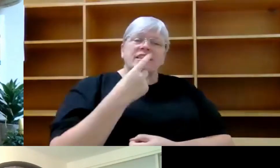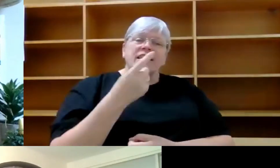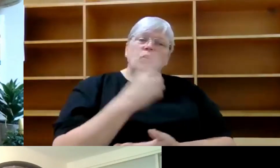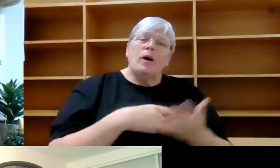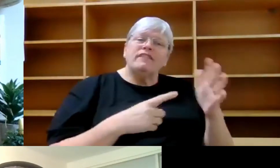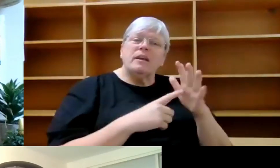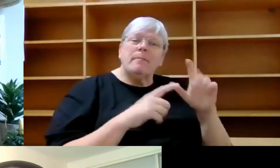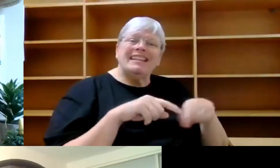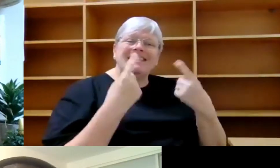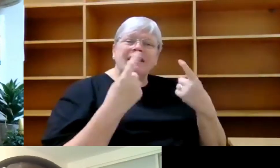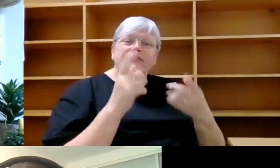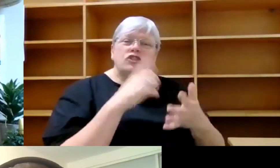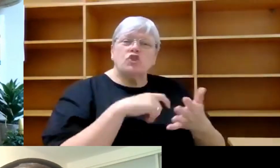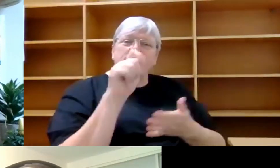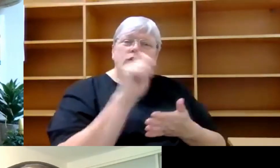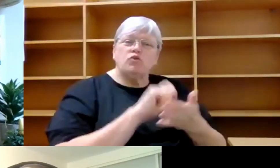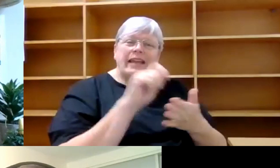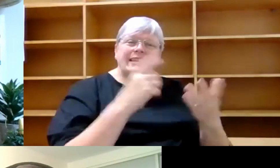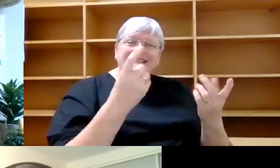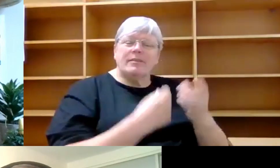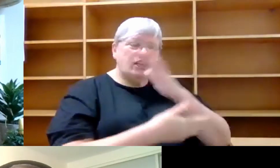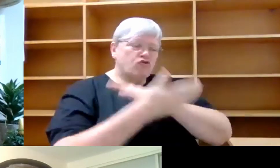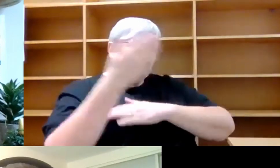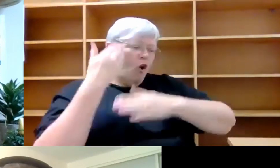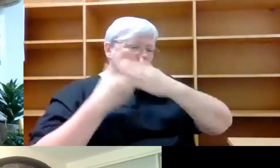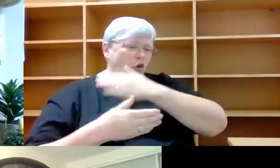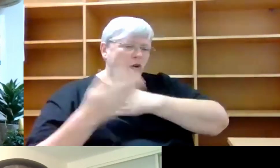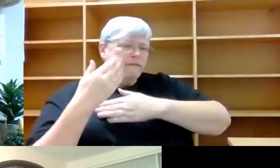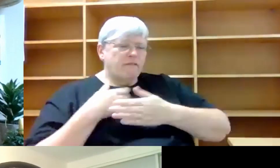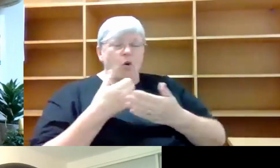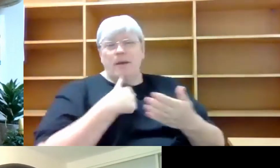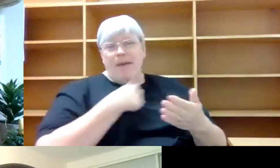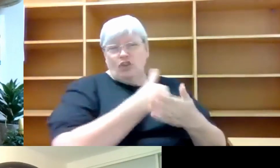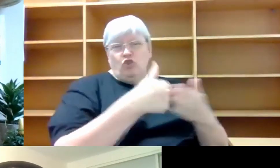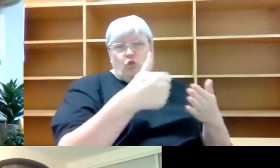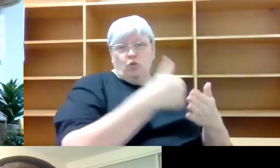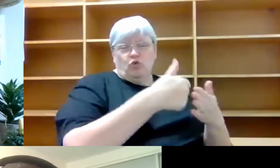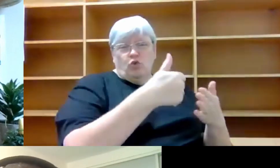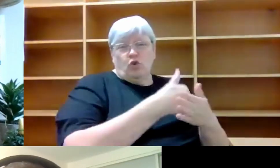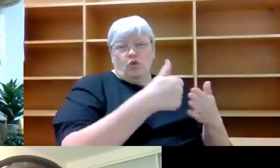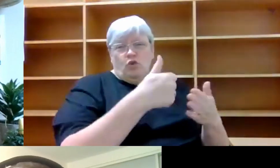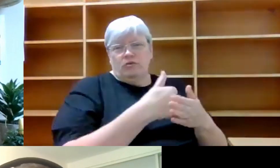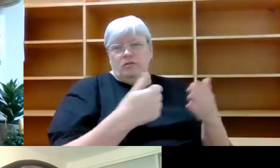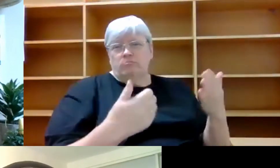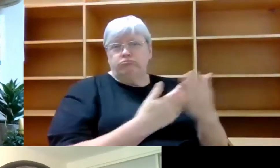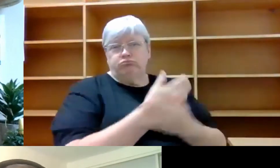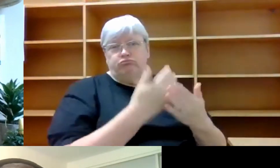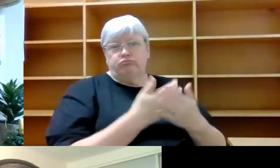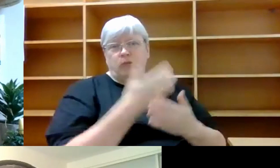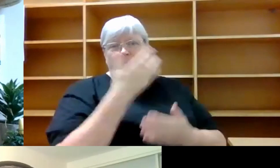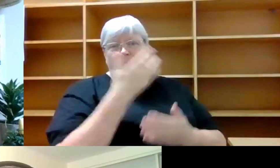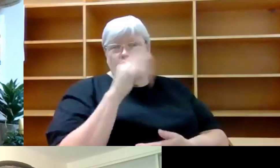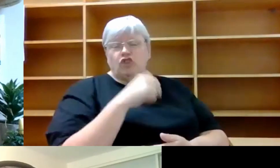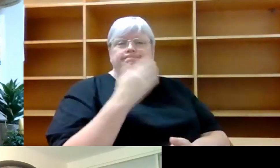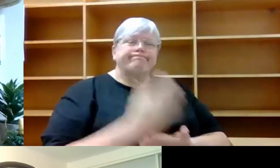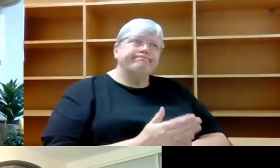difference of writing something historical to from what I usually write is YA contemporary fiction.